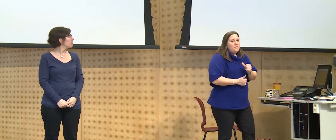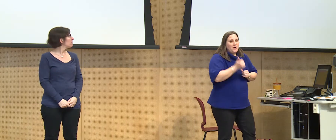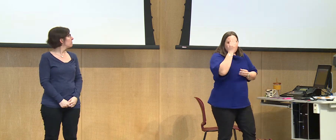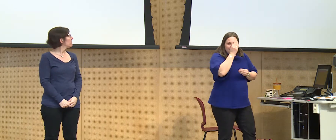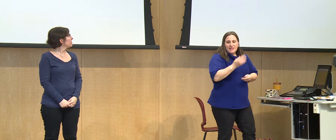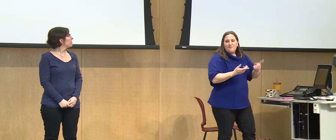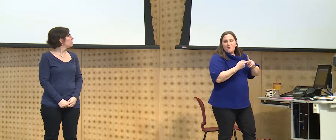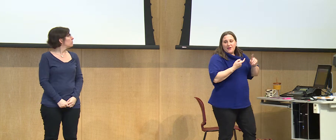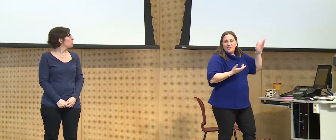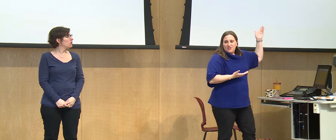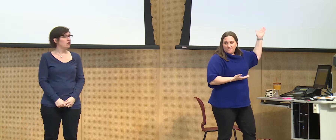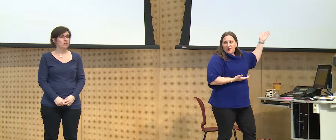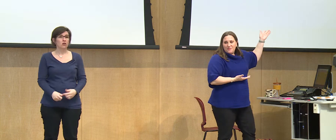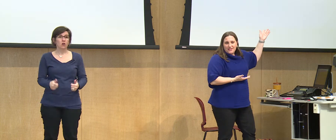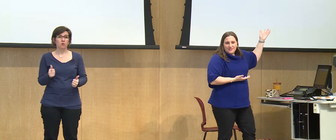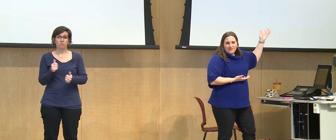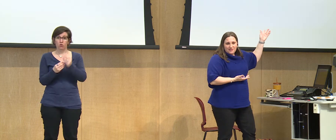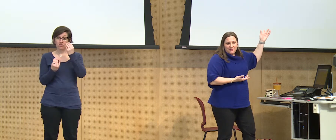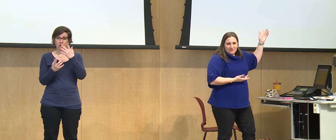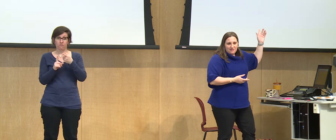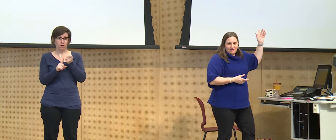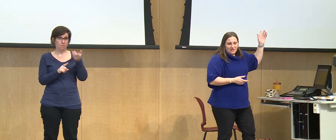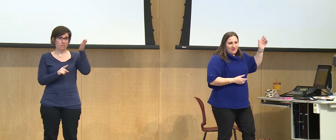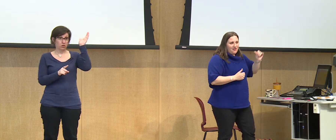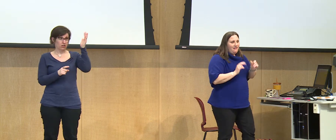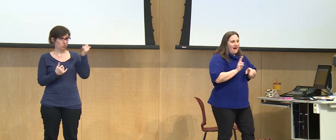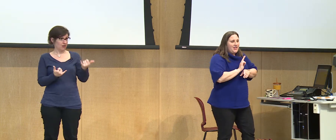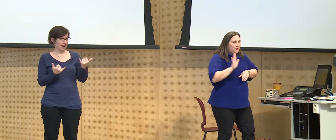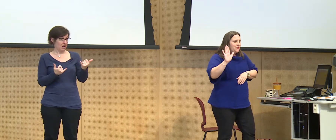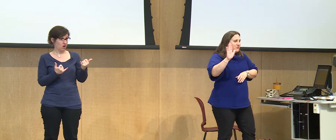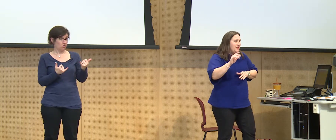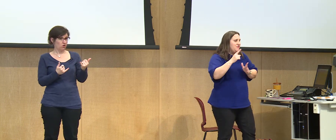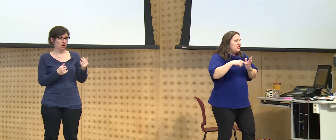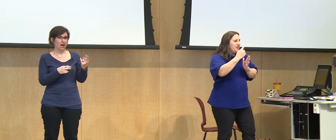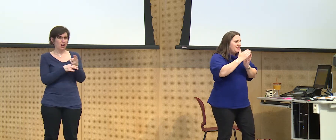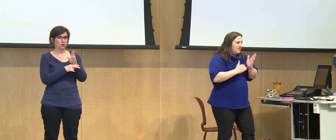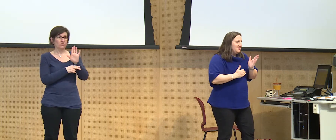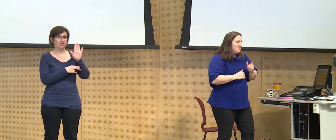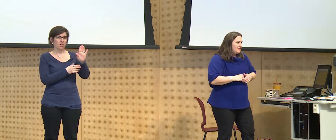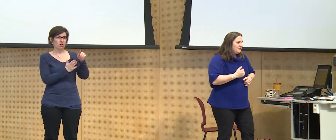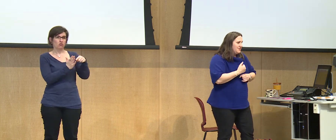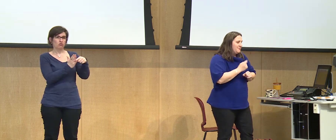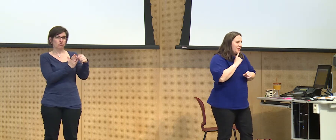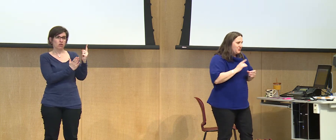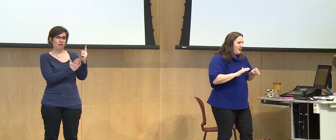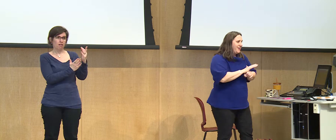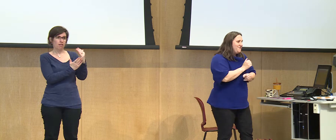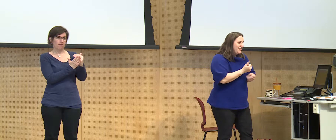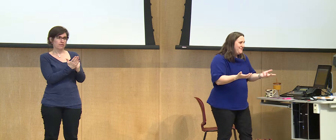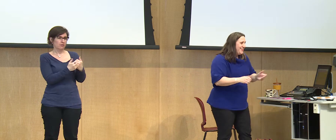Most of the information from this, I used their checklist to make sure I covered